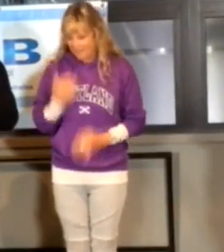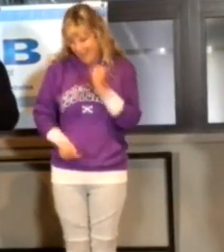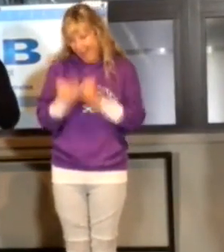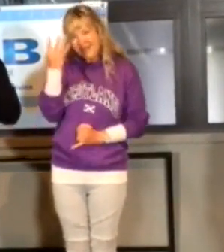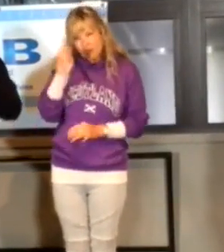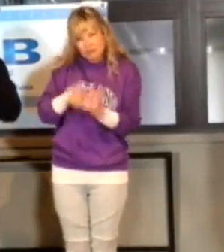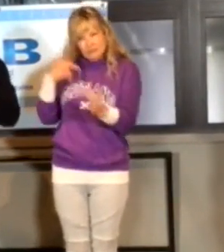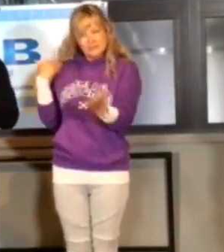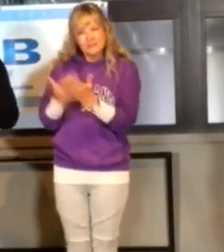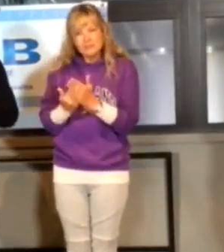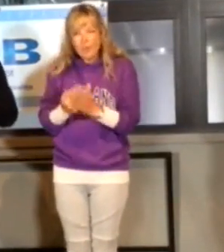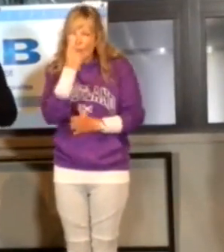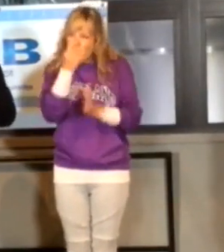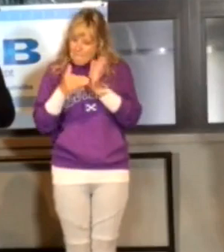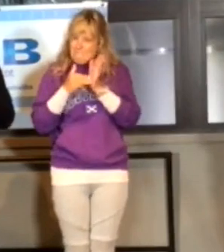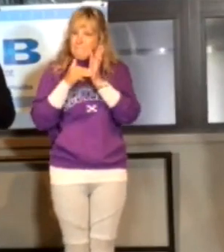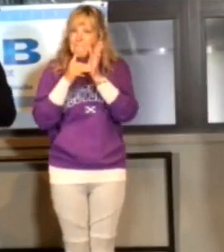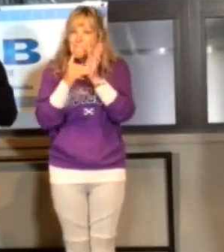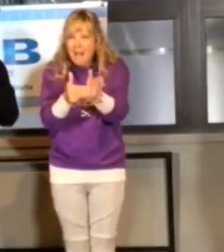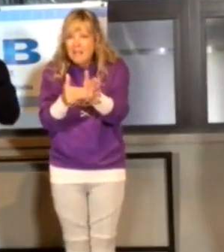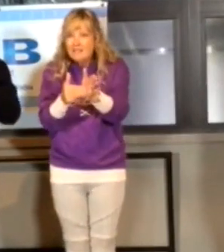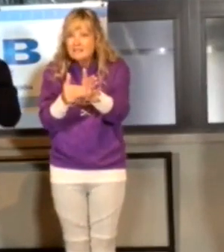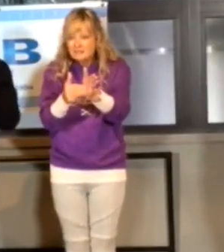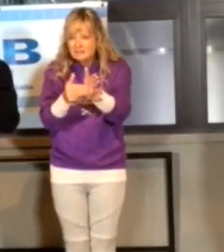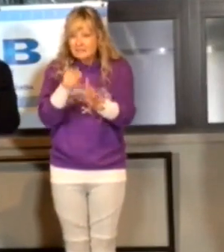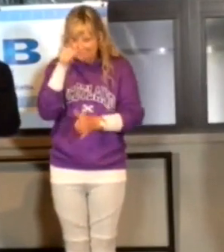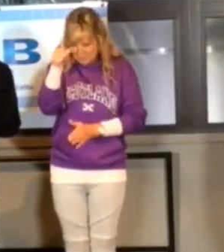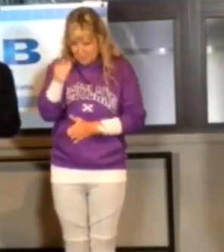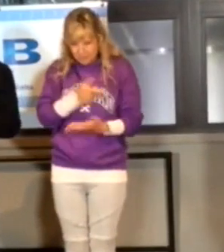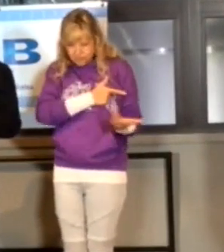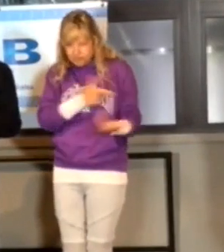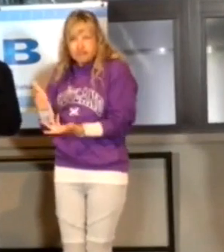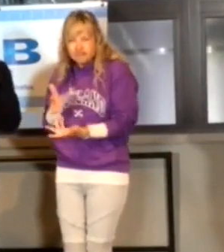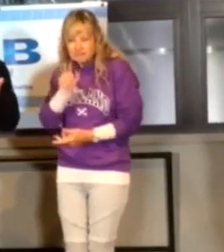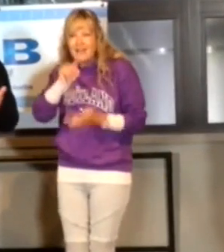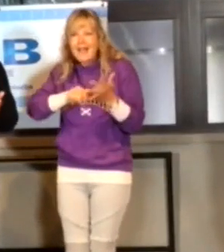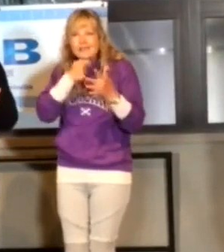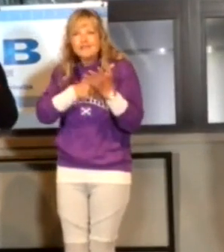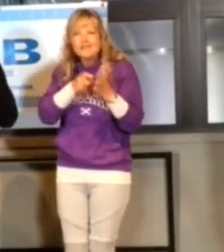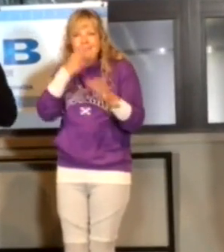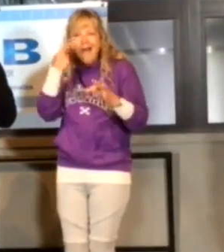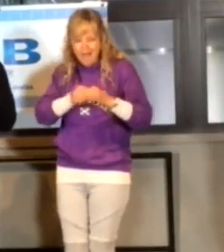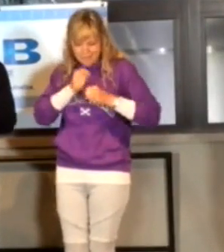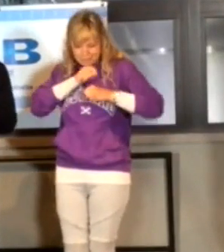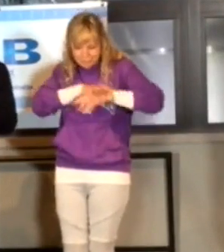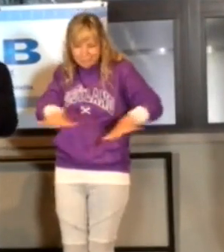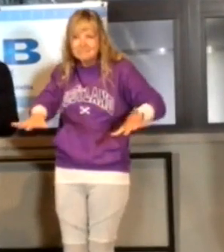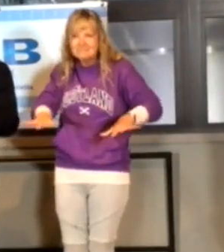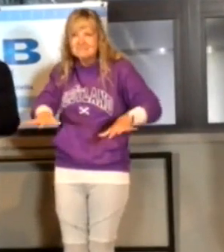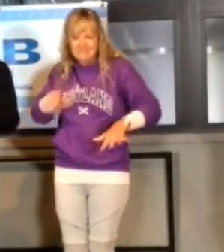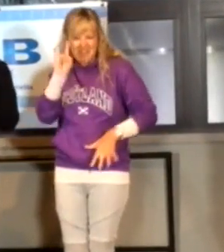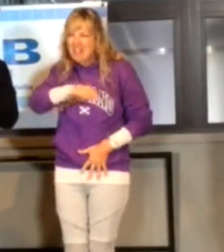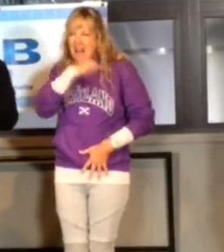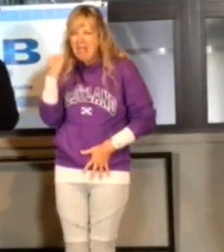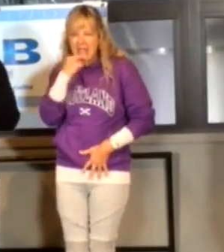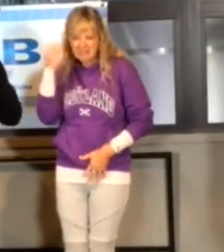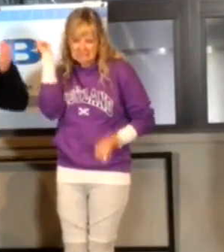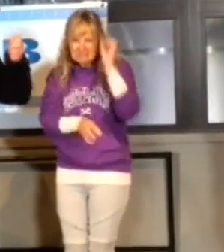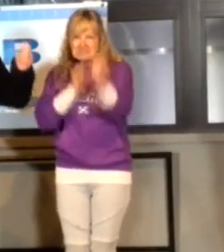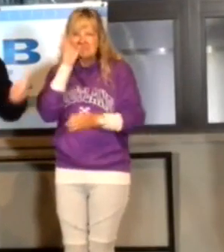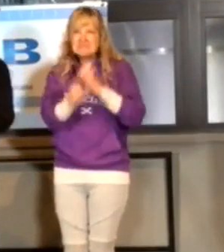years. A million people were drowned in their bloodbath in Iraq, again on the basis of lies, and the Scots